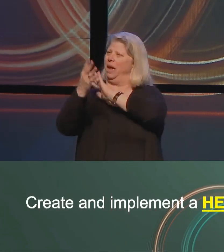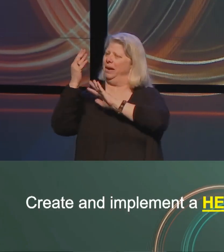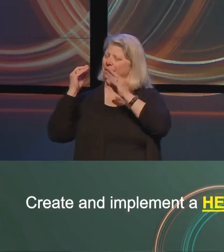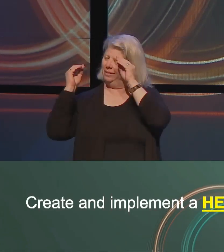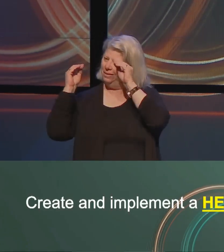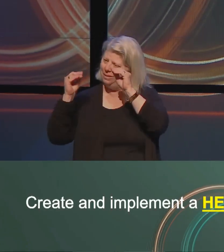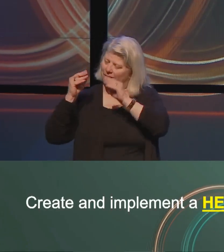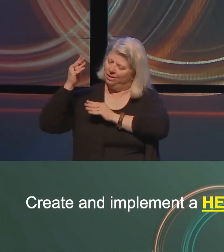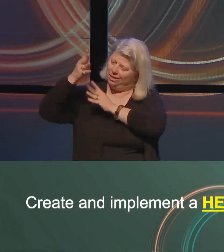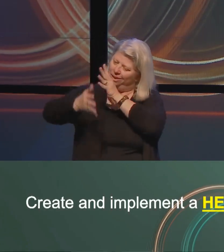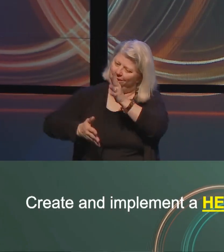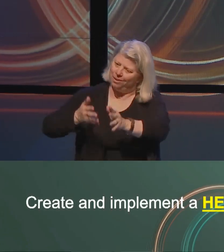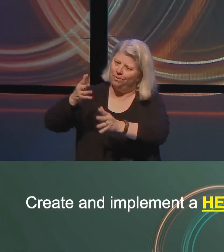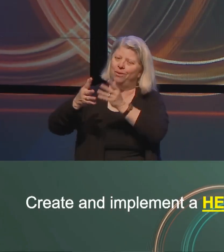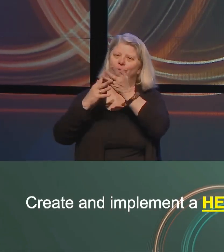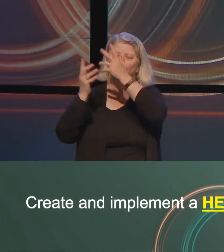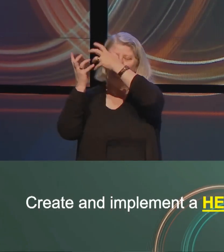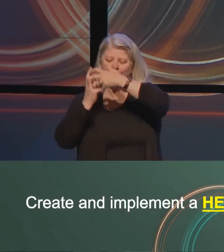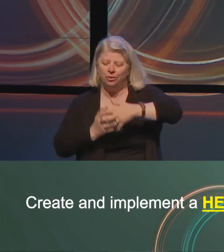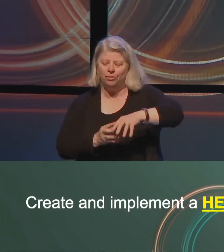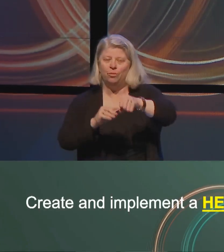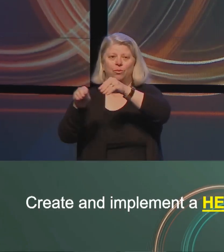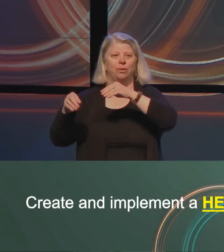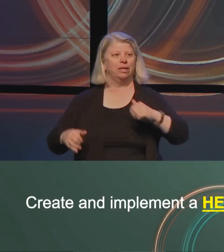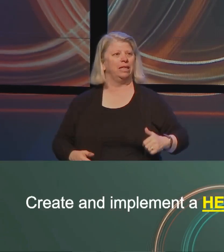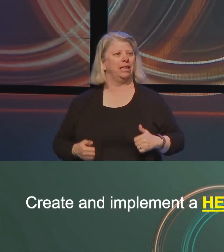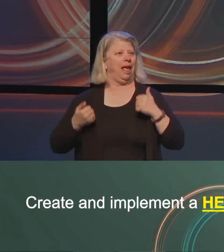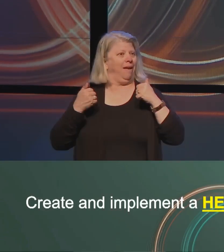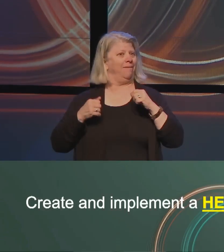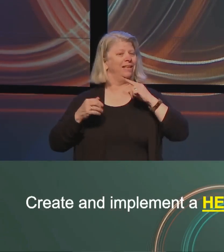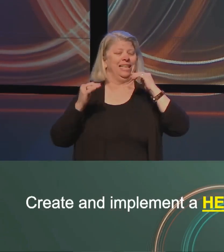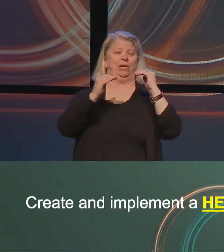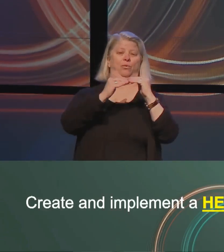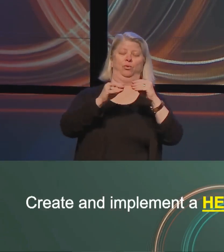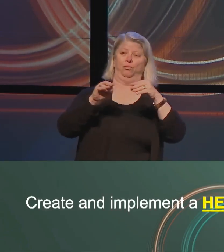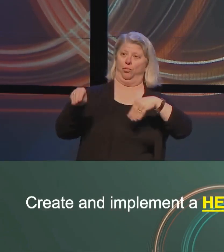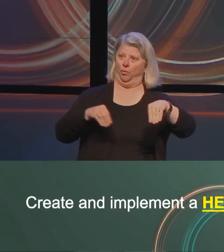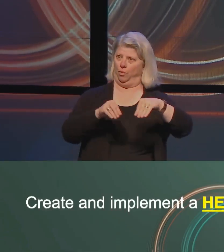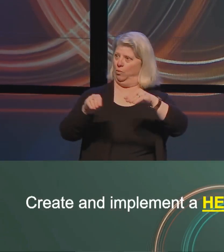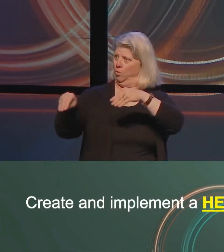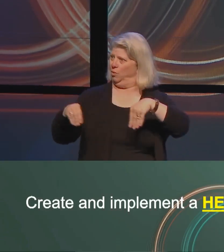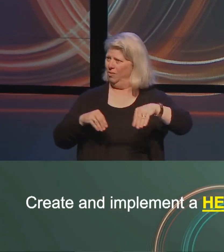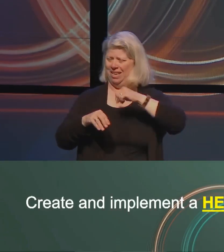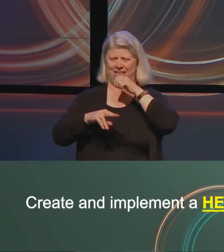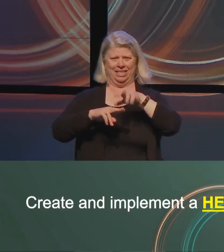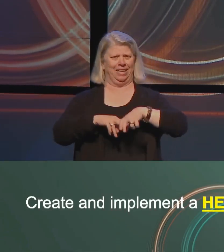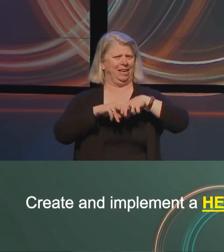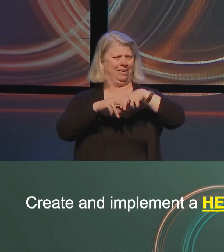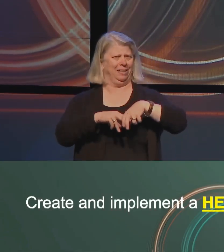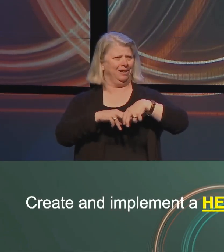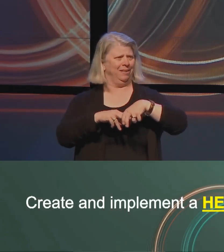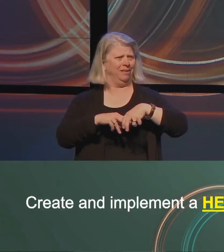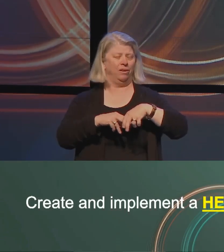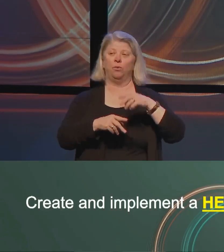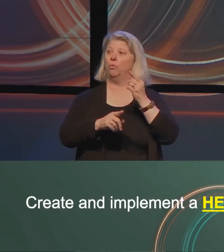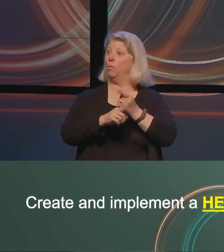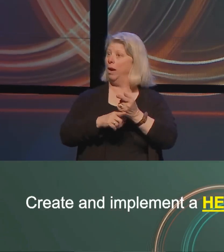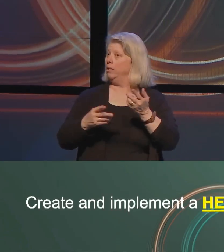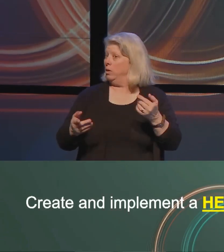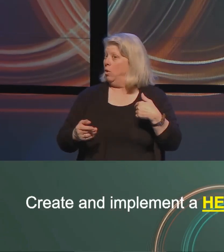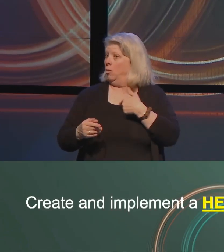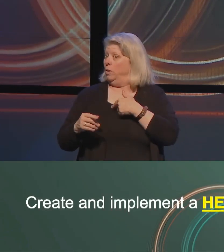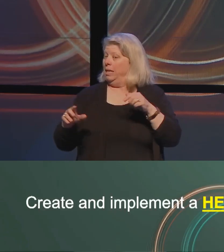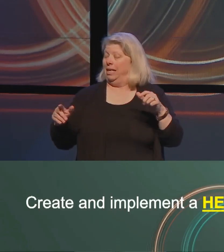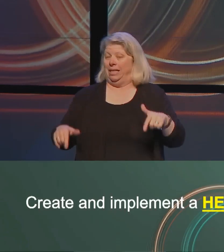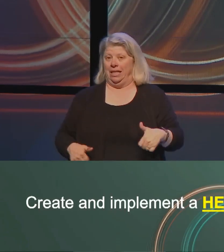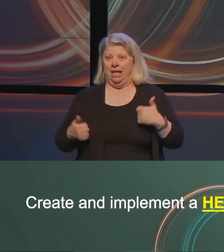teach generations through integrated movement that life was movement. You moved, you didn't sit. Right? And so we do